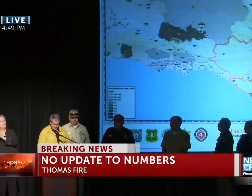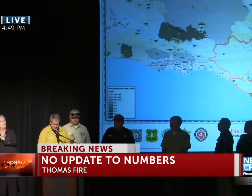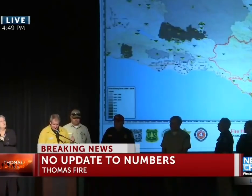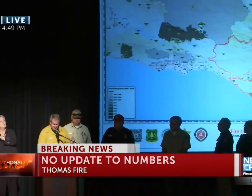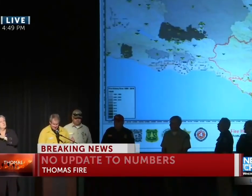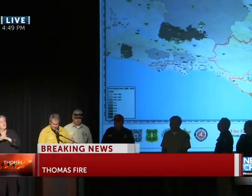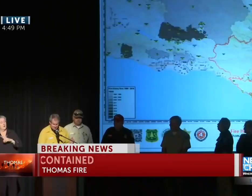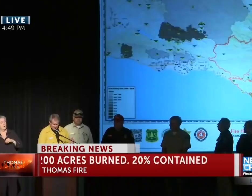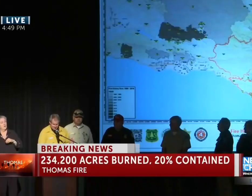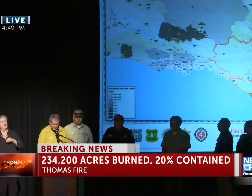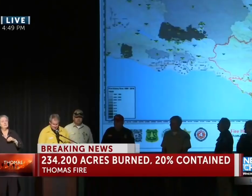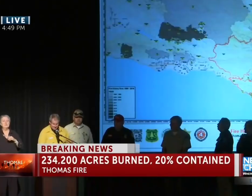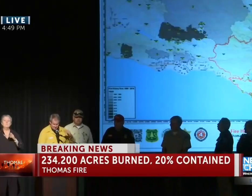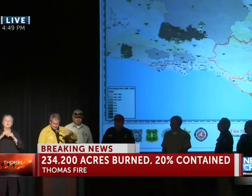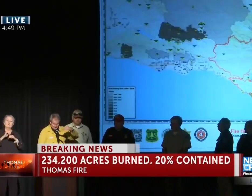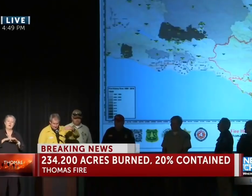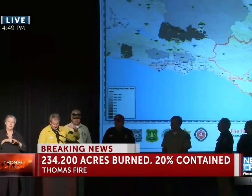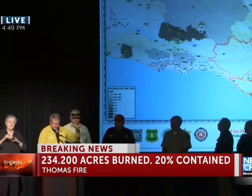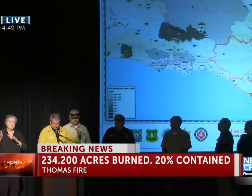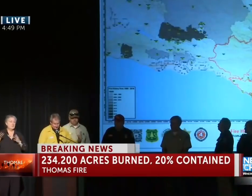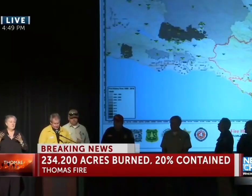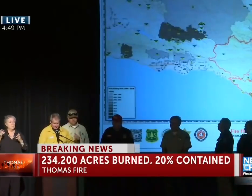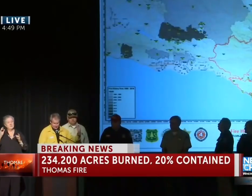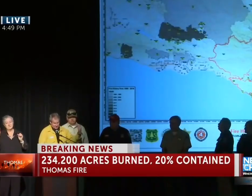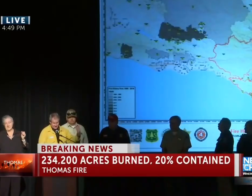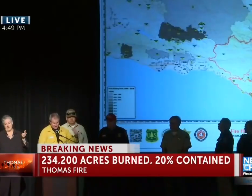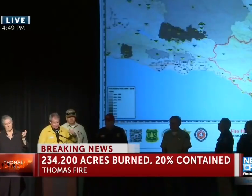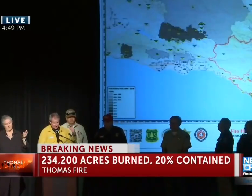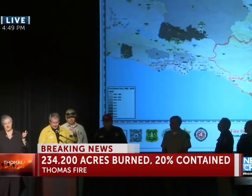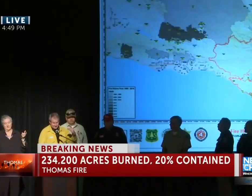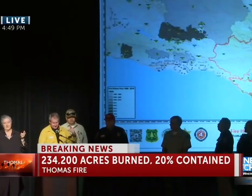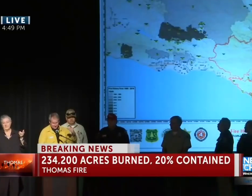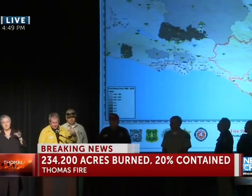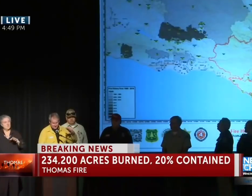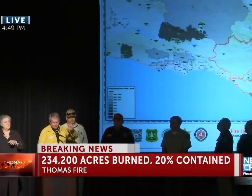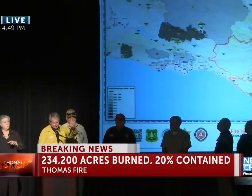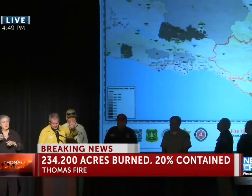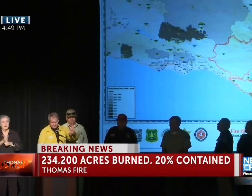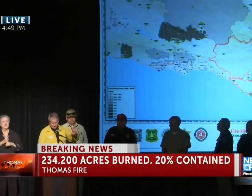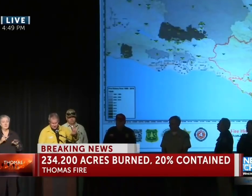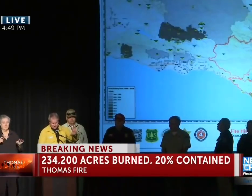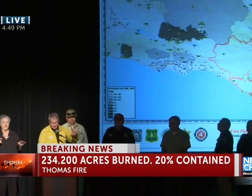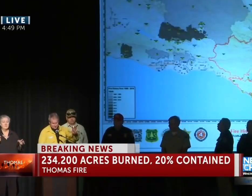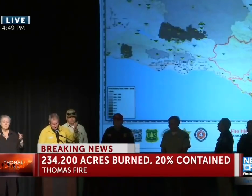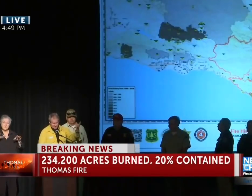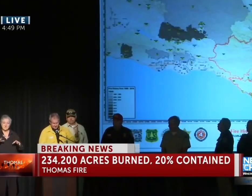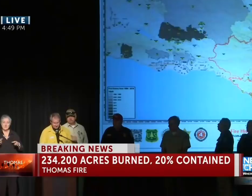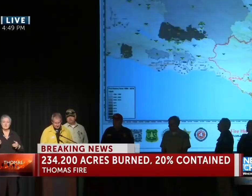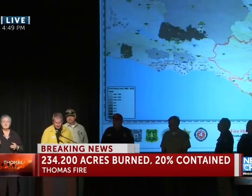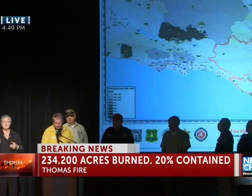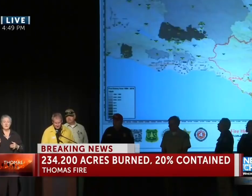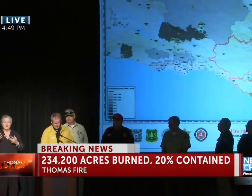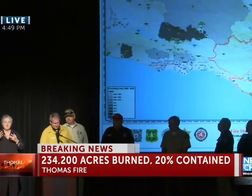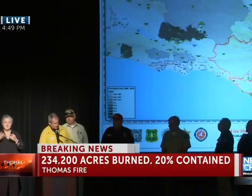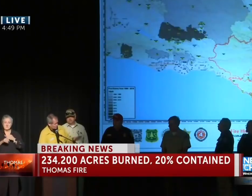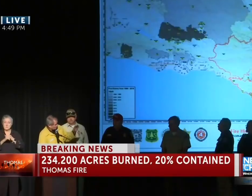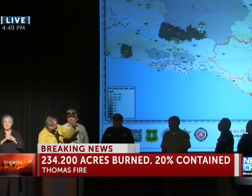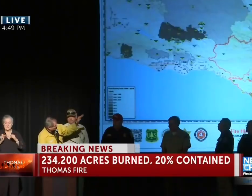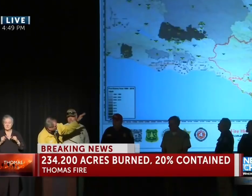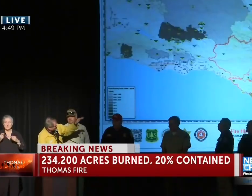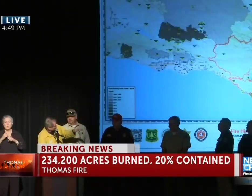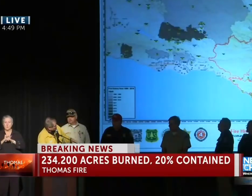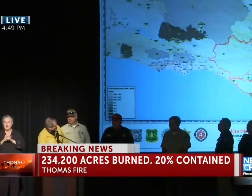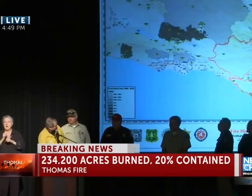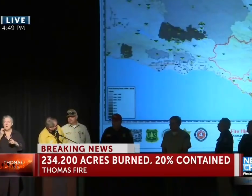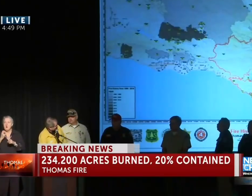do there, and it's going to take us a little while to get there, because every piece and every chance we get, there's a chance of houses being at risk. So